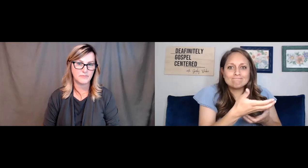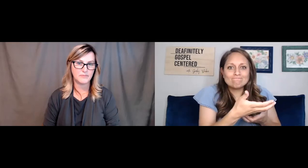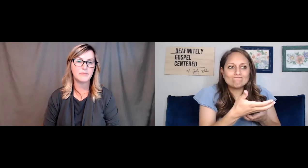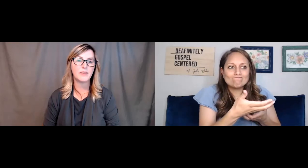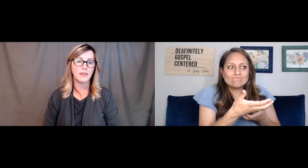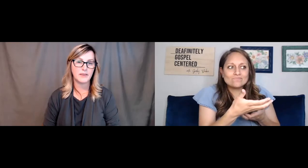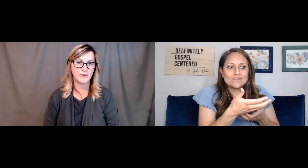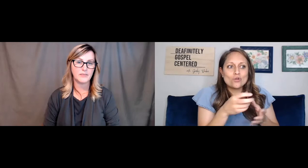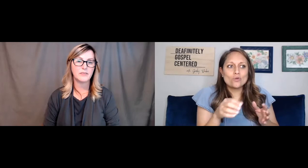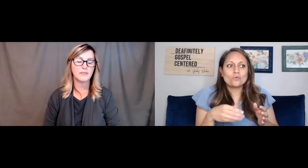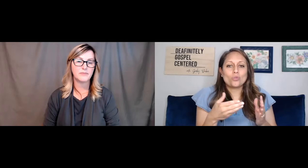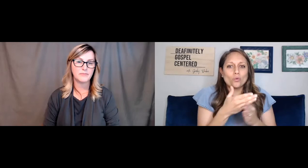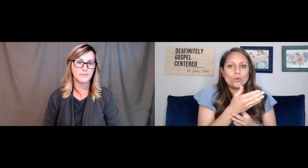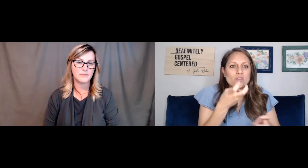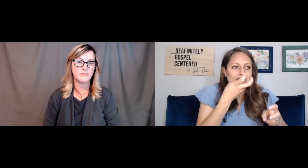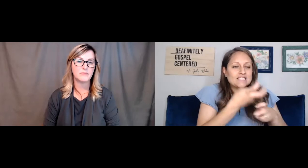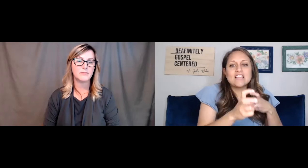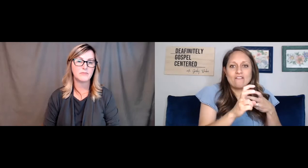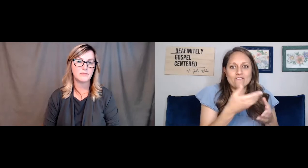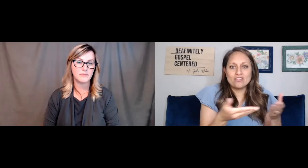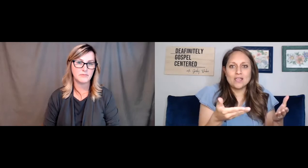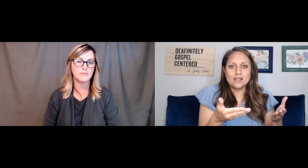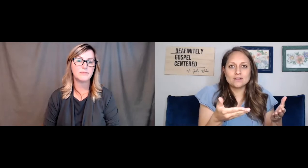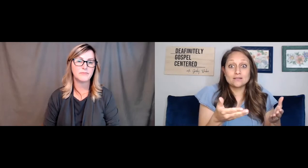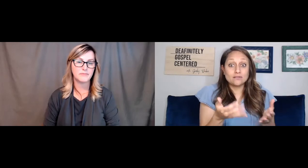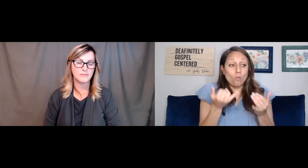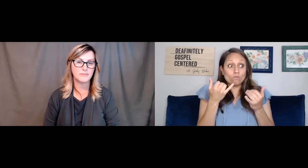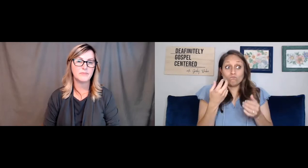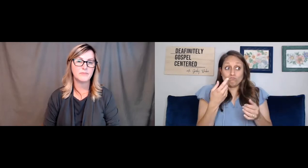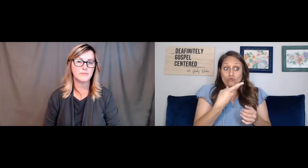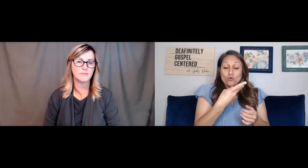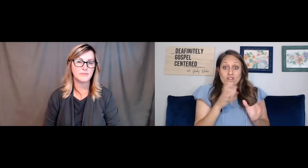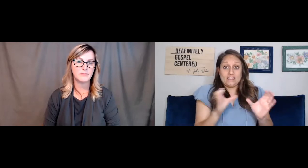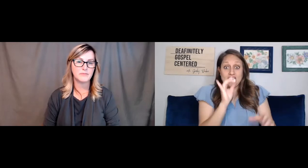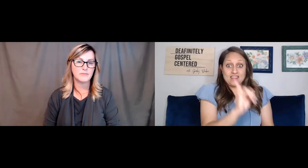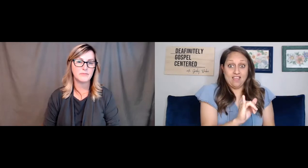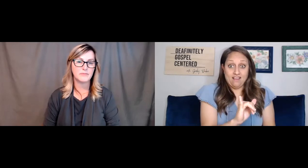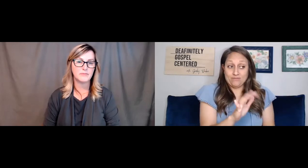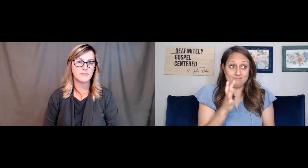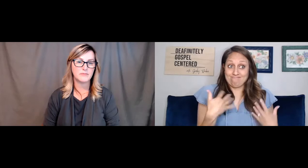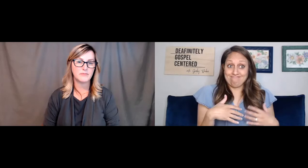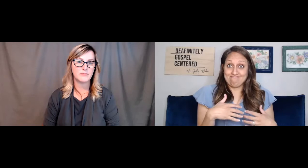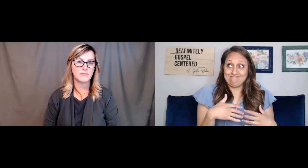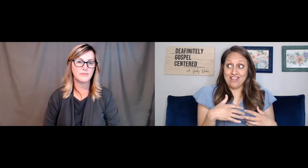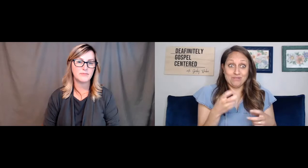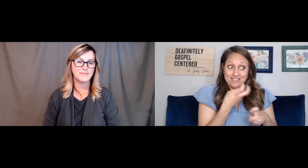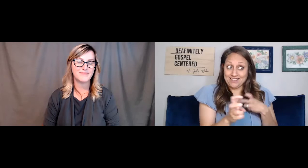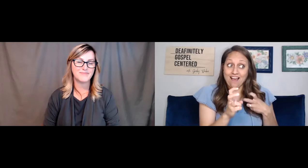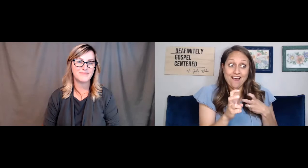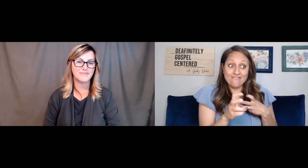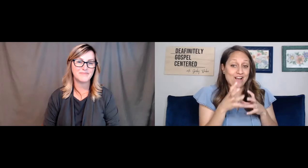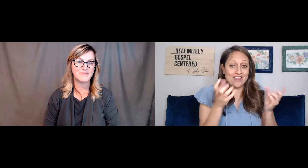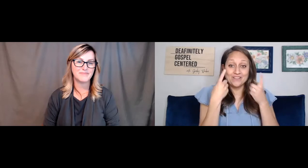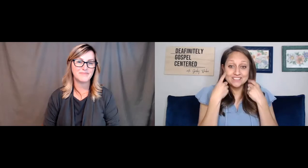after that took place, the healing could begin. And after that happened, I had to decide to give